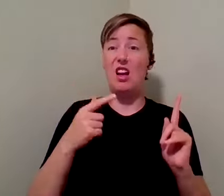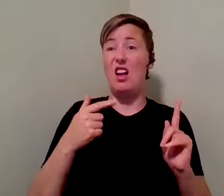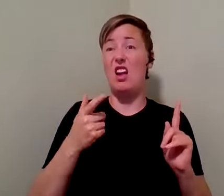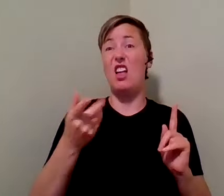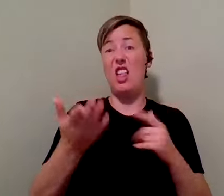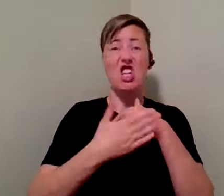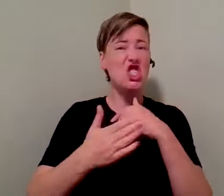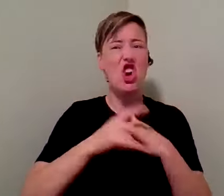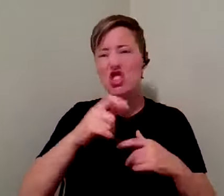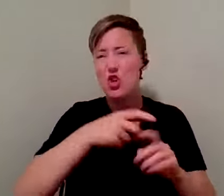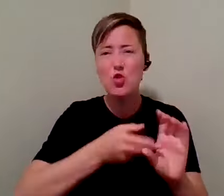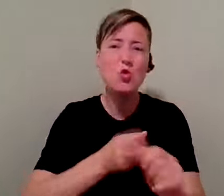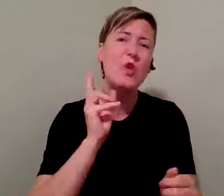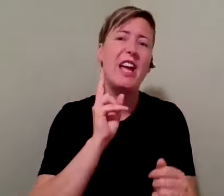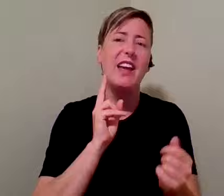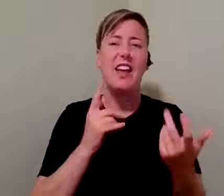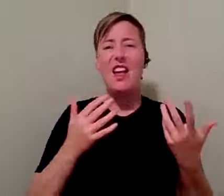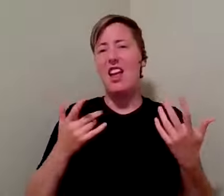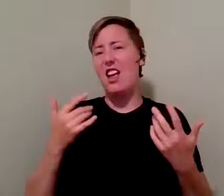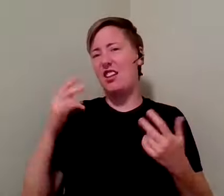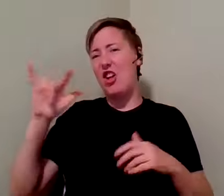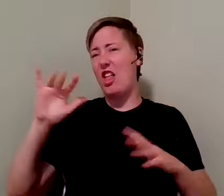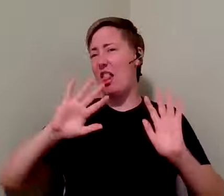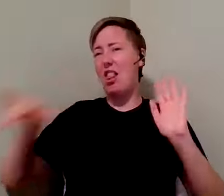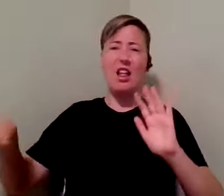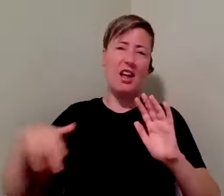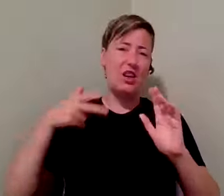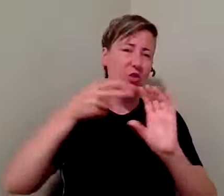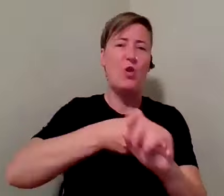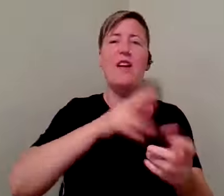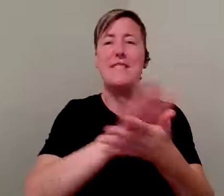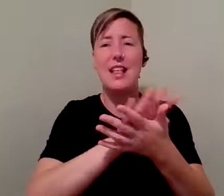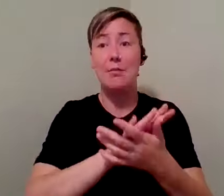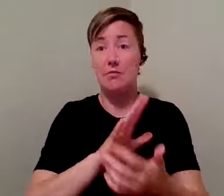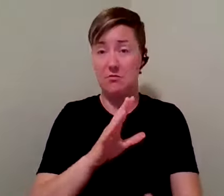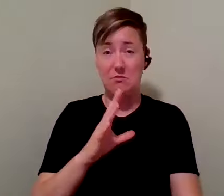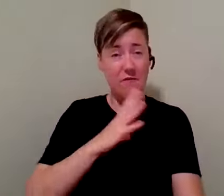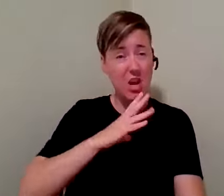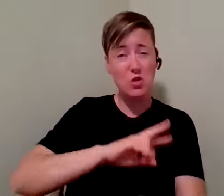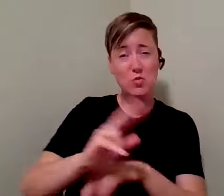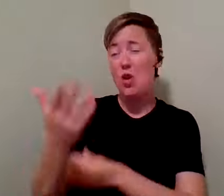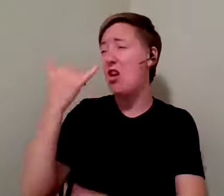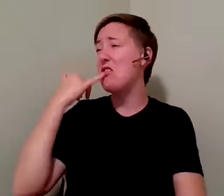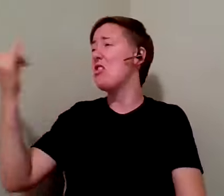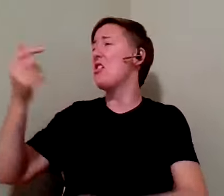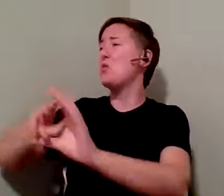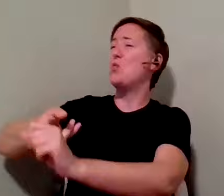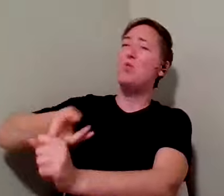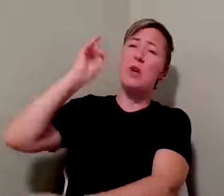and start working in the film and television industry, of which I didn't have a clue. So I showed up the next morning in my friend's office and I said, hey,